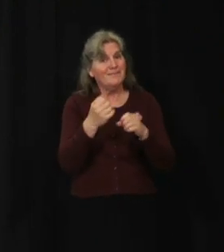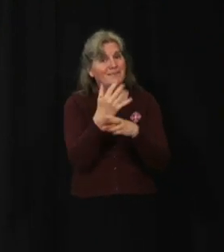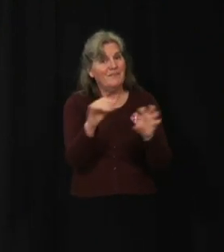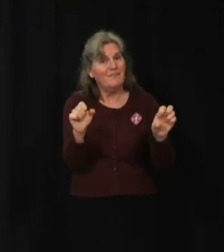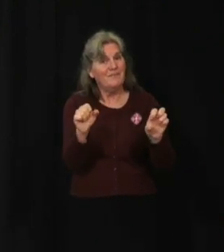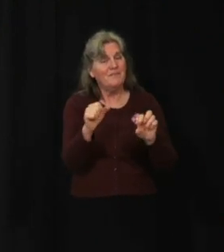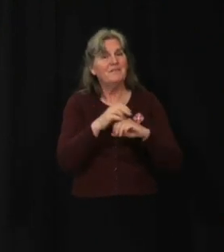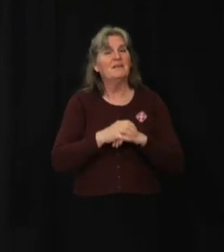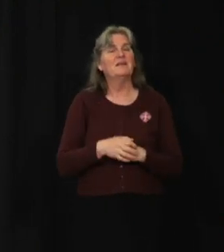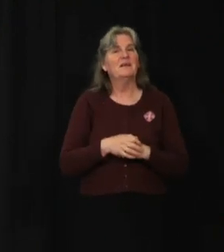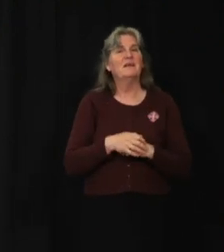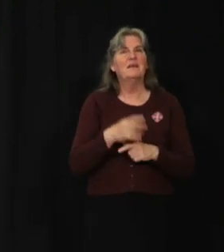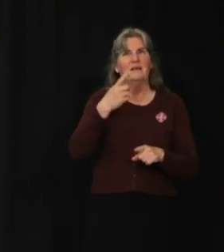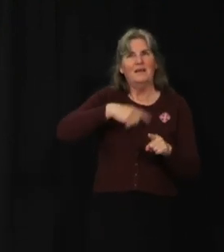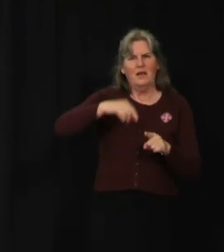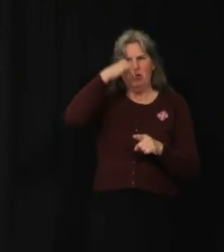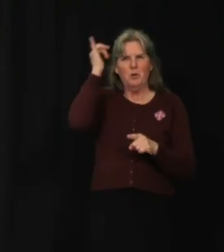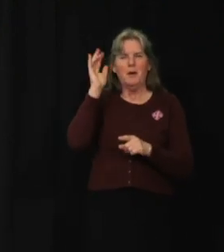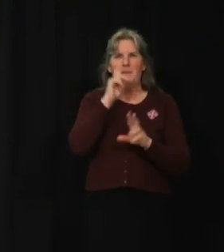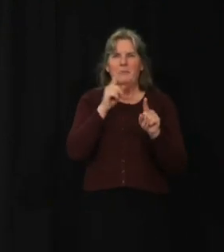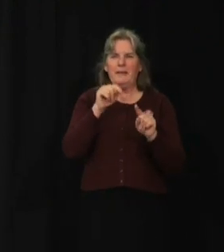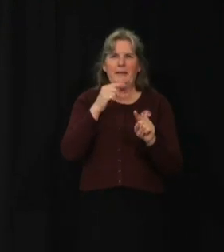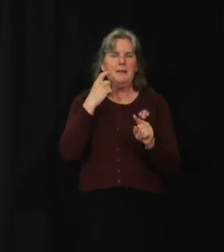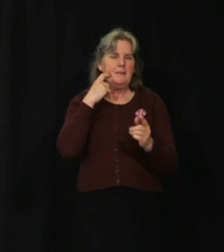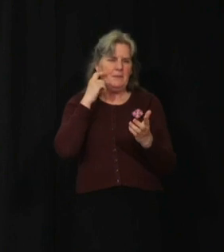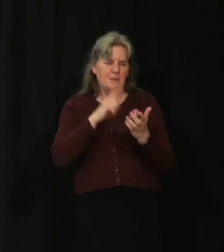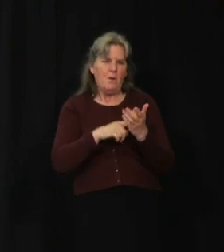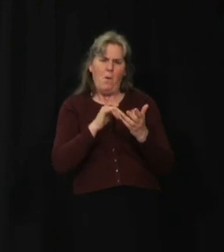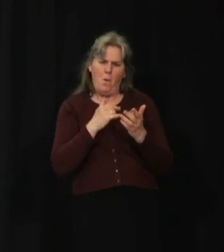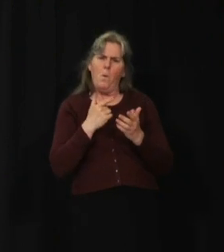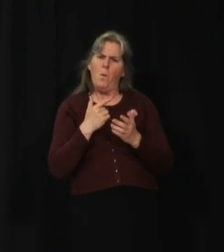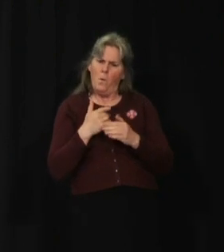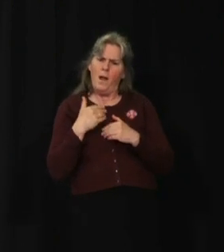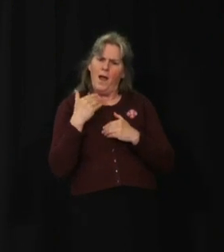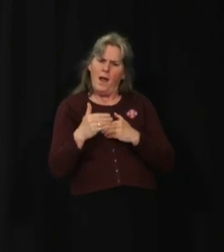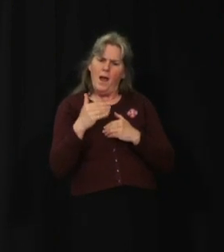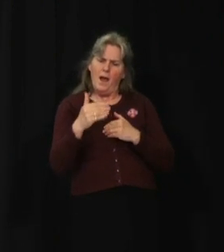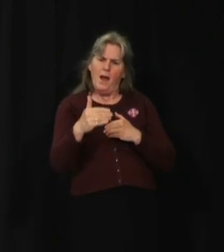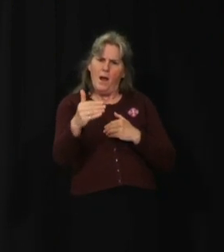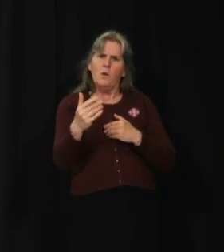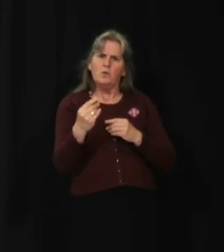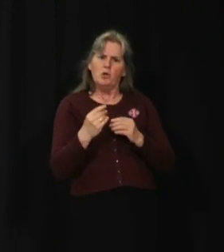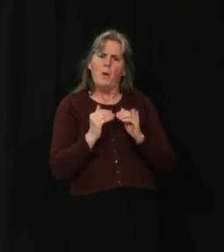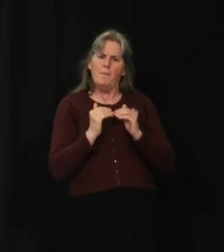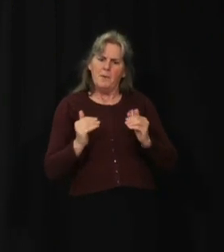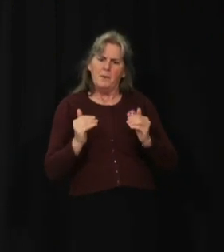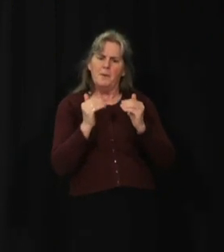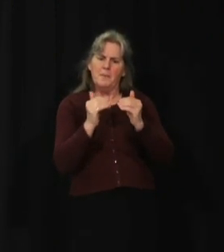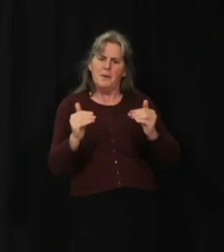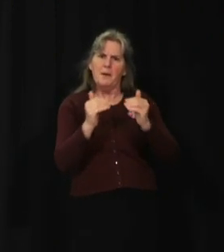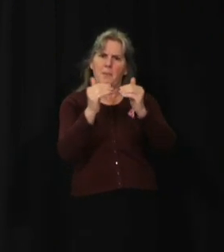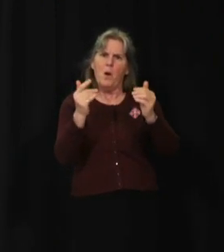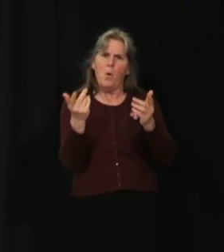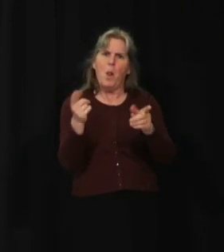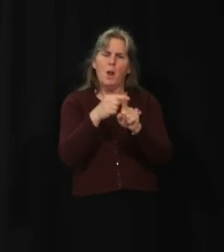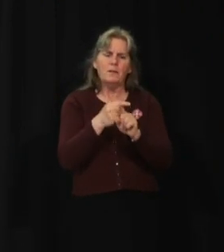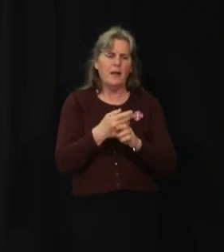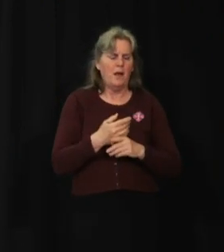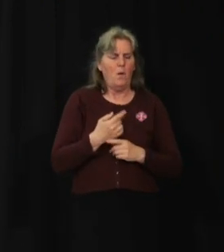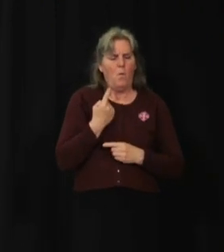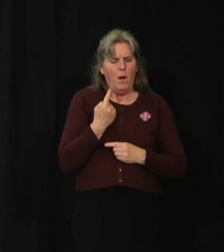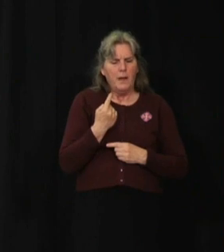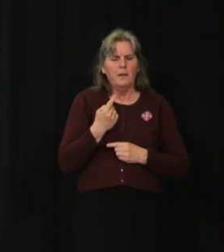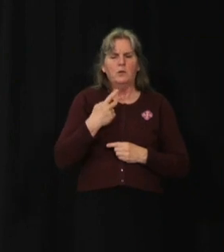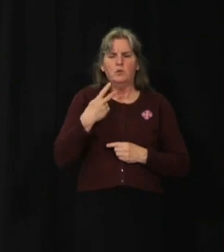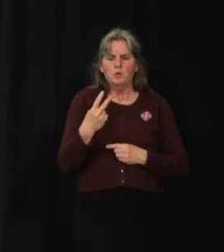Yukoners can see where we're going now. Is major part of this plan is just knowing what the phases look like, past phase one and into